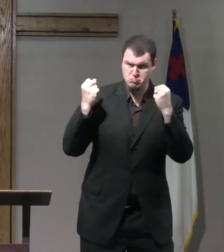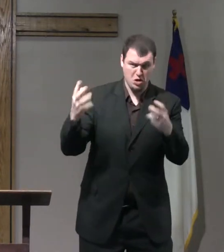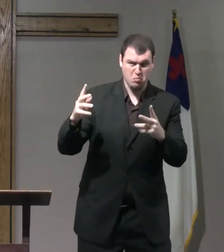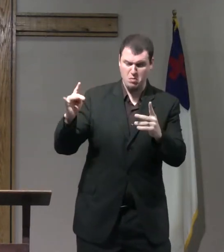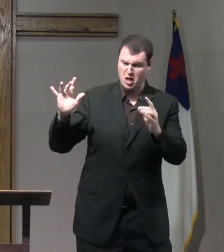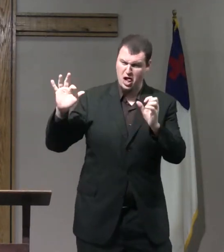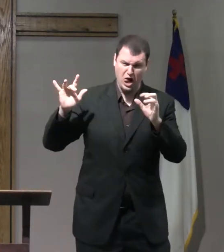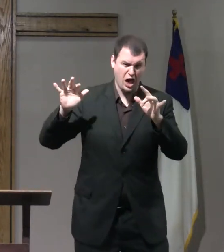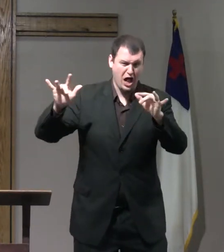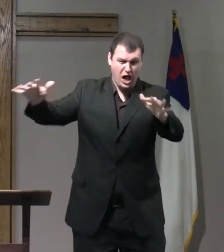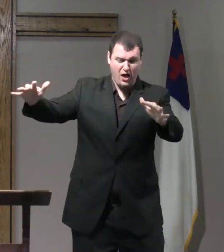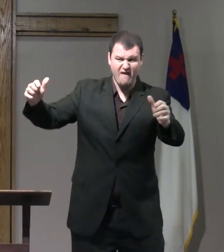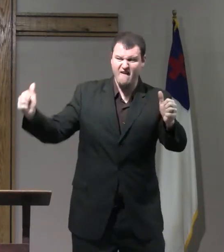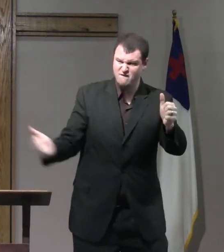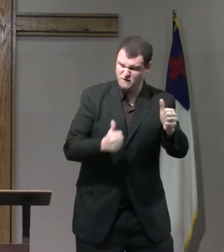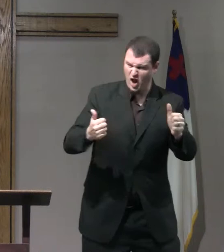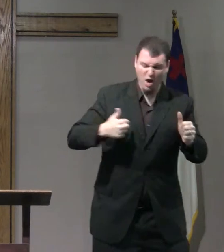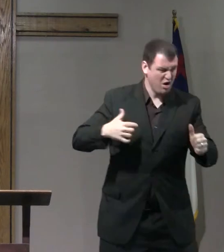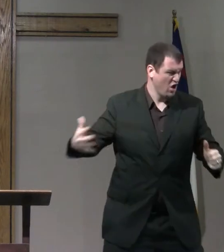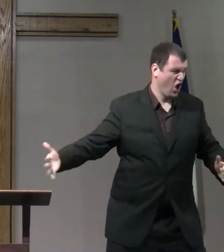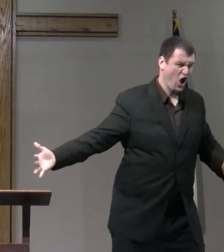get everyone to follow him.